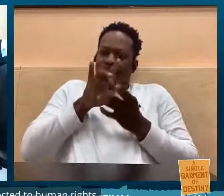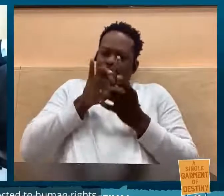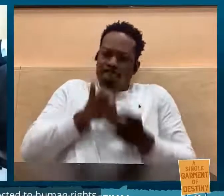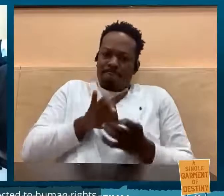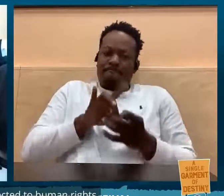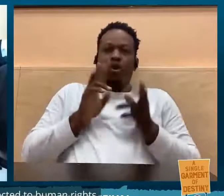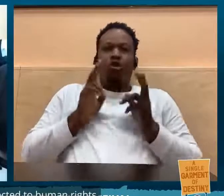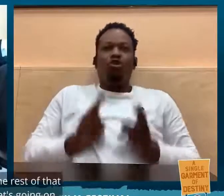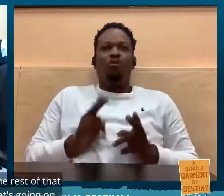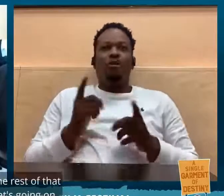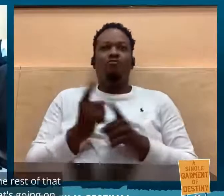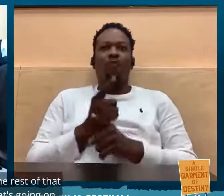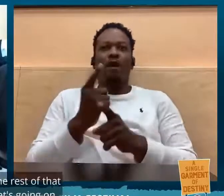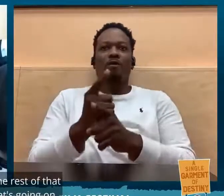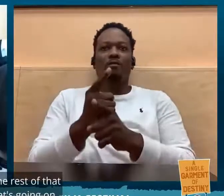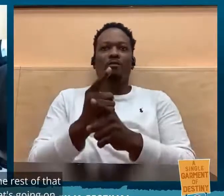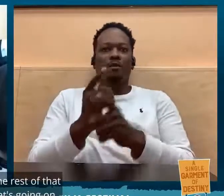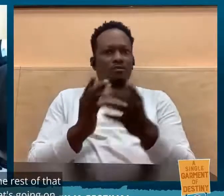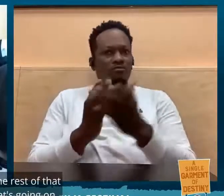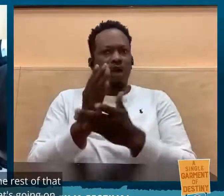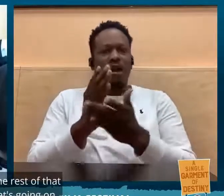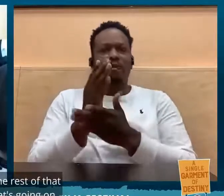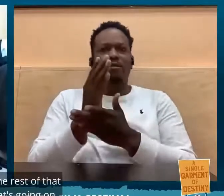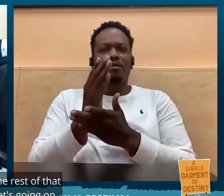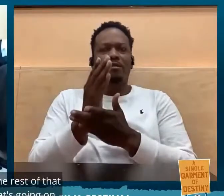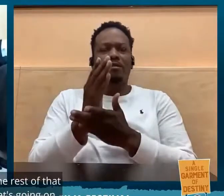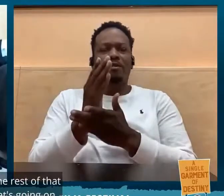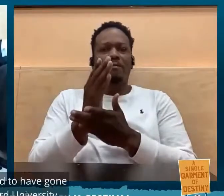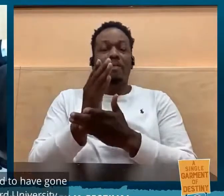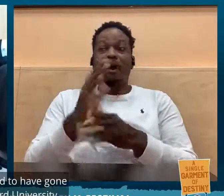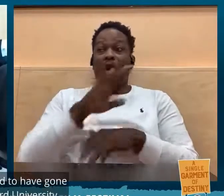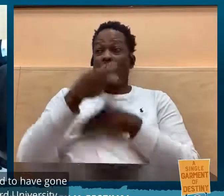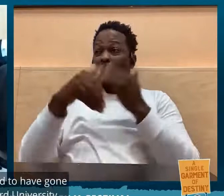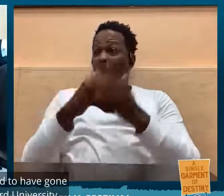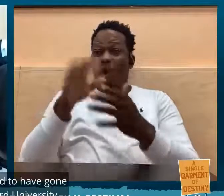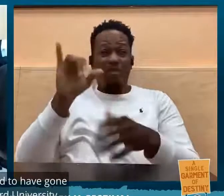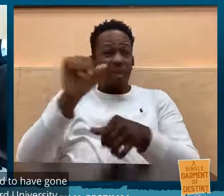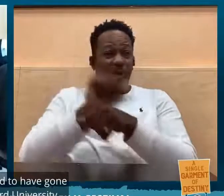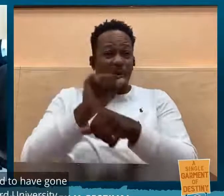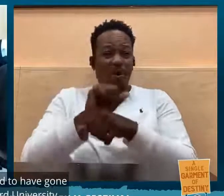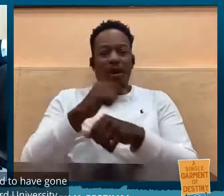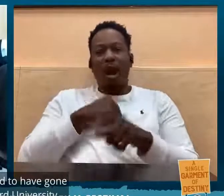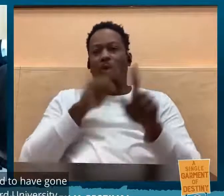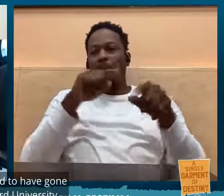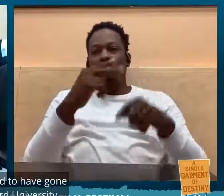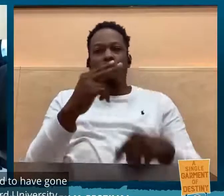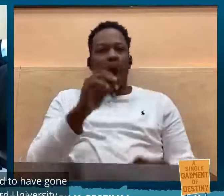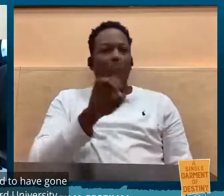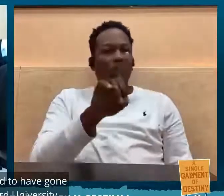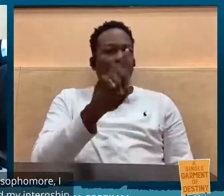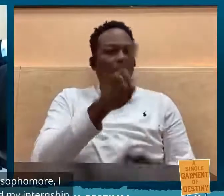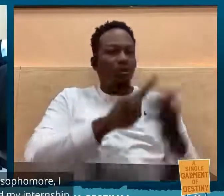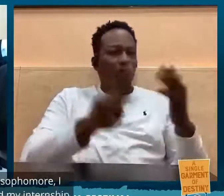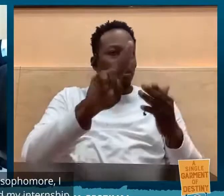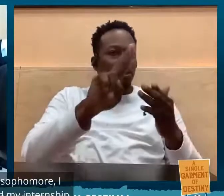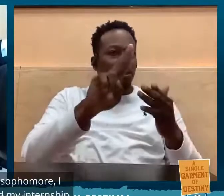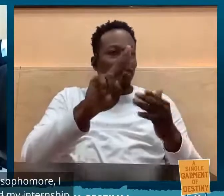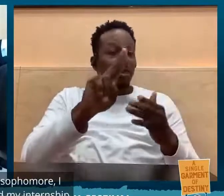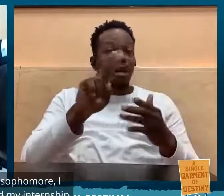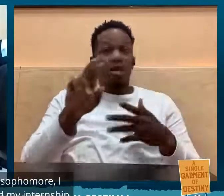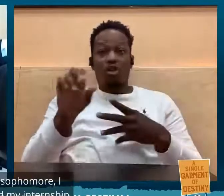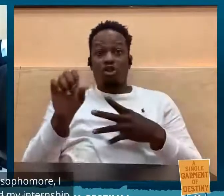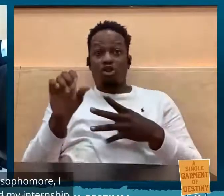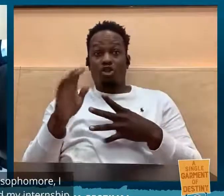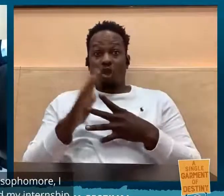to human rights. And all the rest of that work that's gone on, I happen to have gone to Howard University. And as a